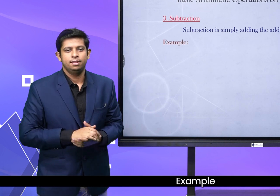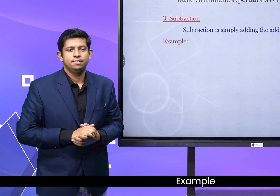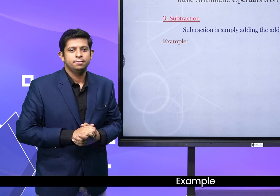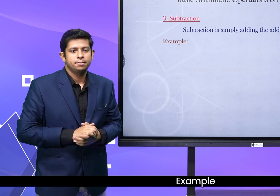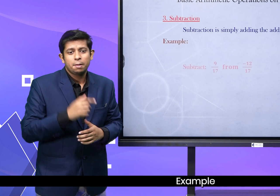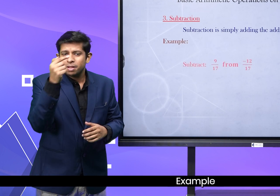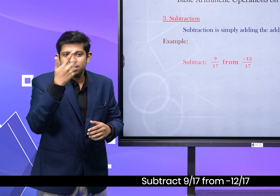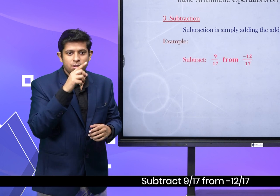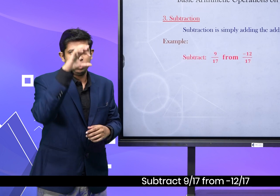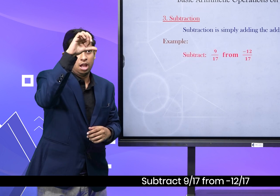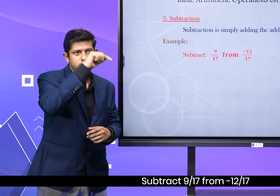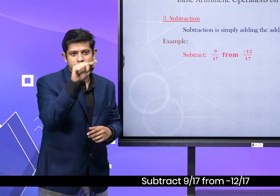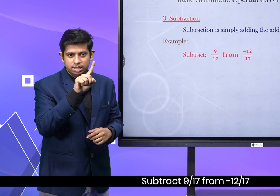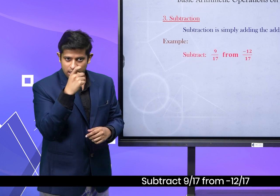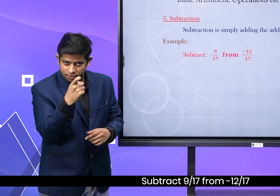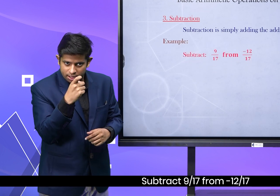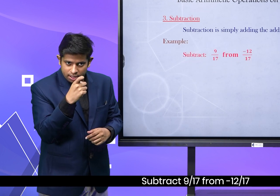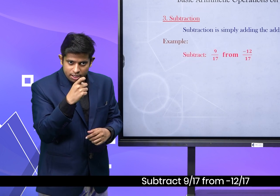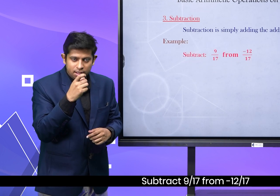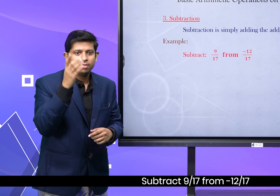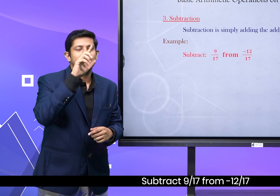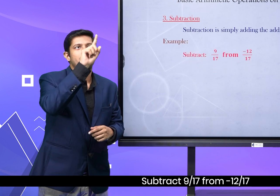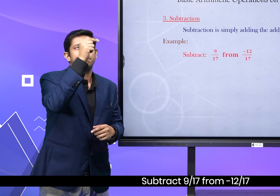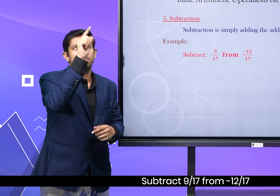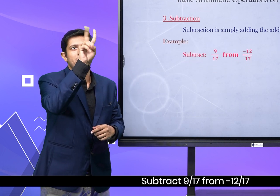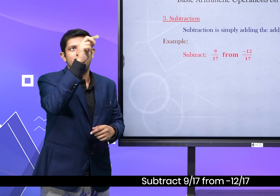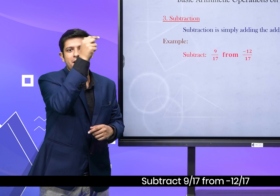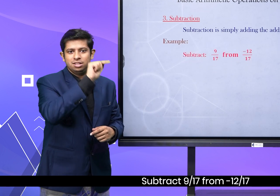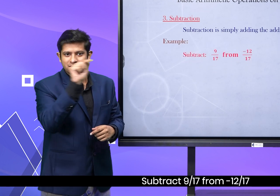Example. Subtract 9 by 17 from minus 12 by 17.